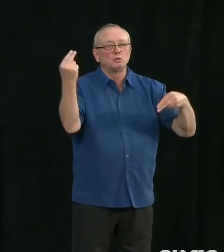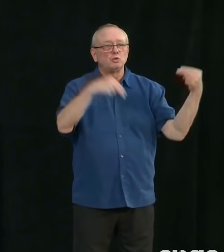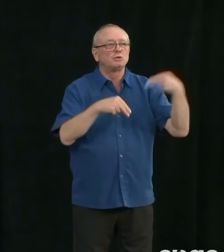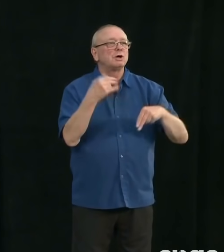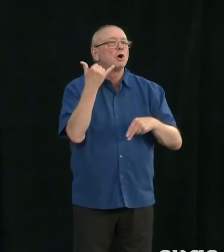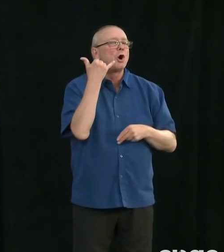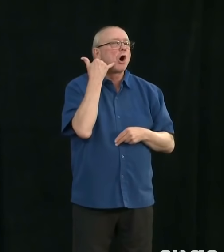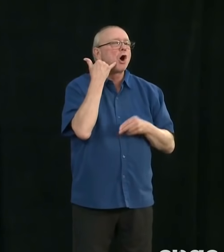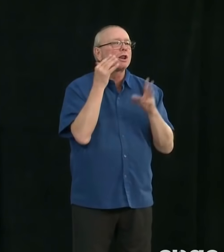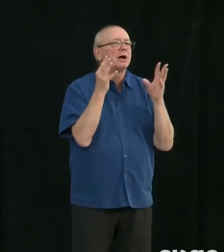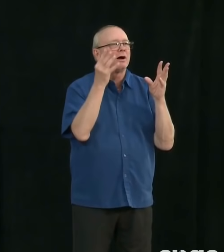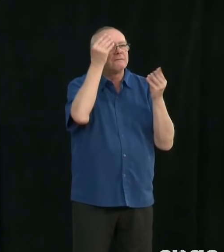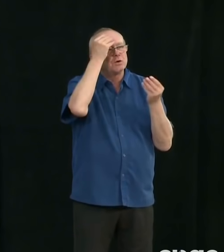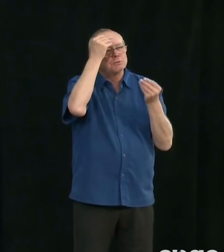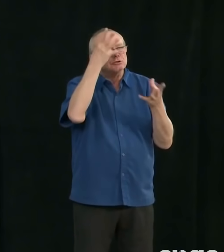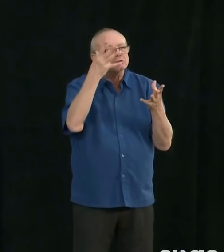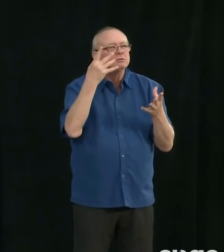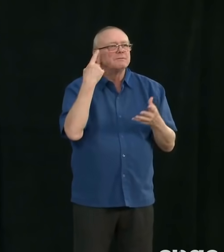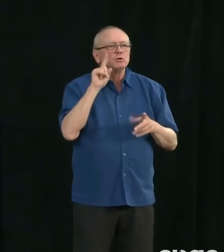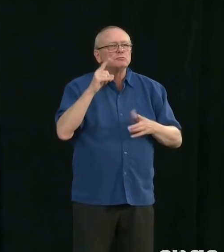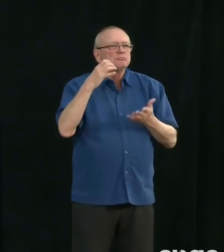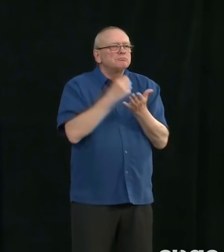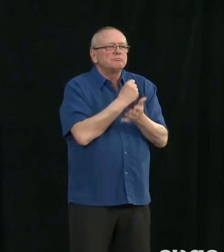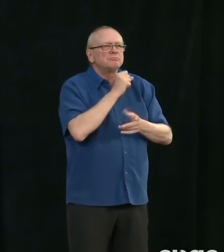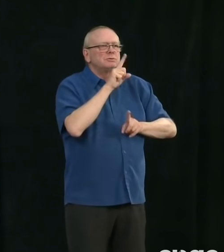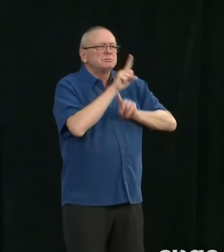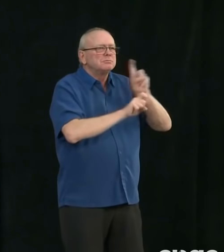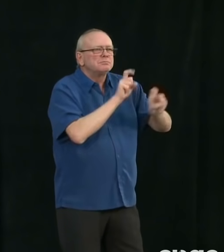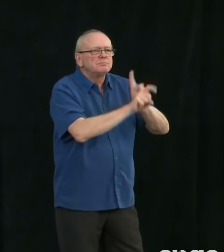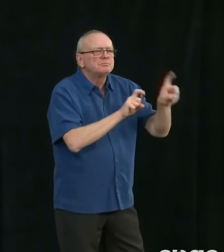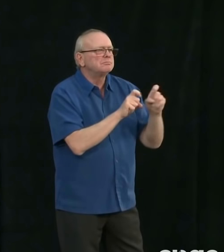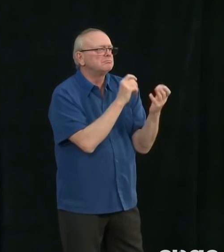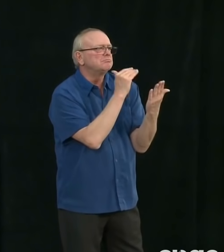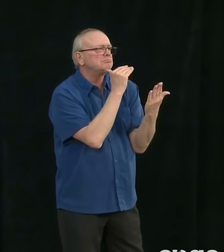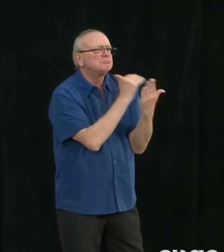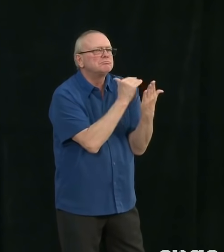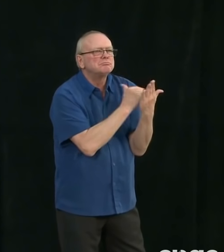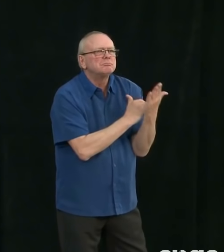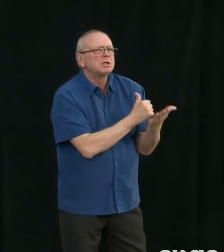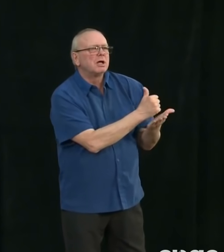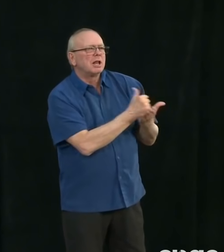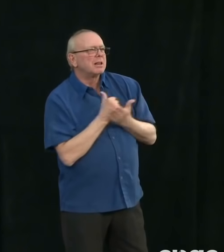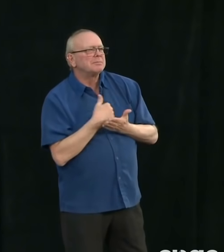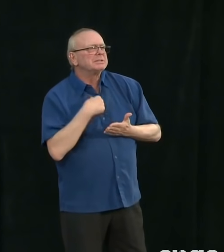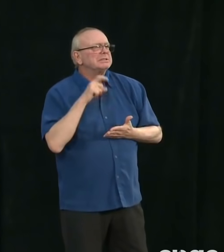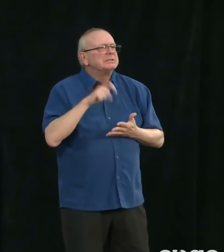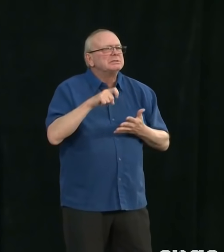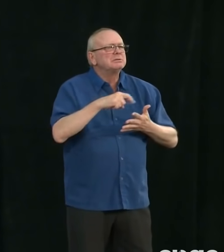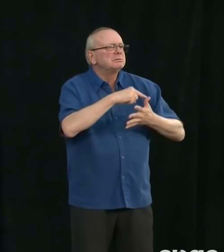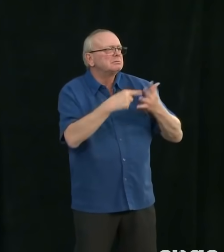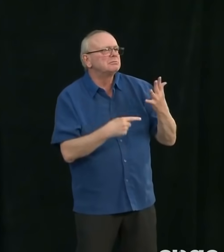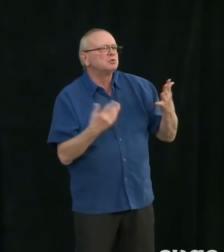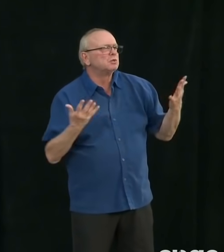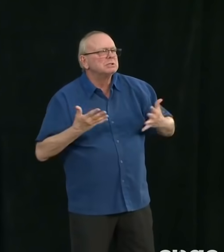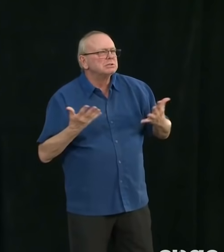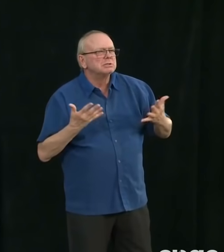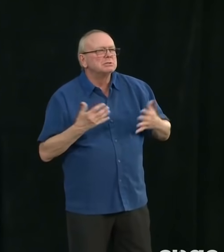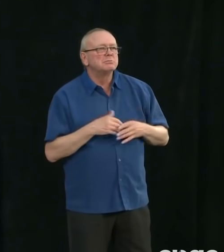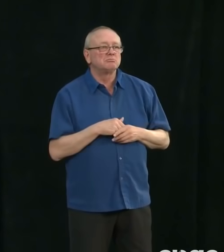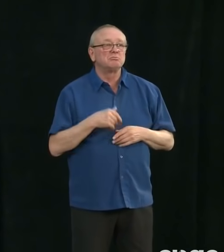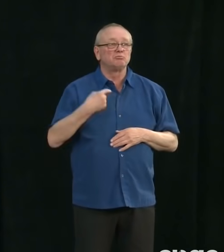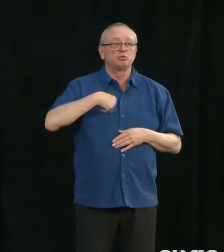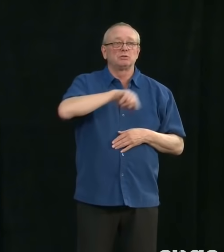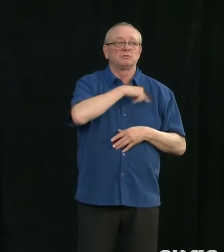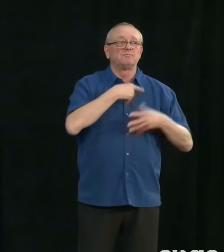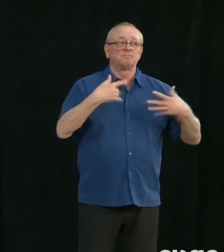And we have produced guidelines for all businesses of the things that they're going to need to follow in relaunch. And quite frankly, these are